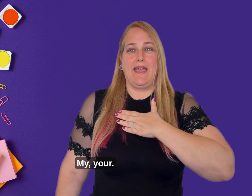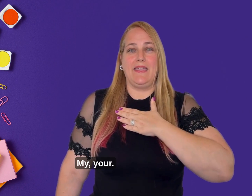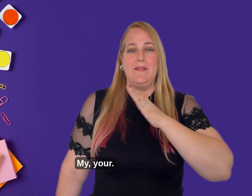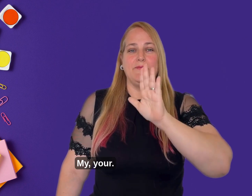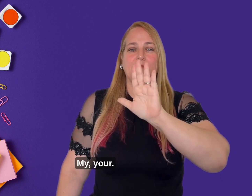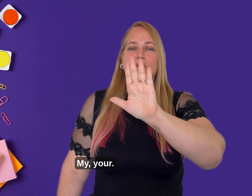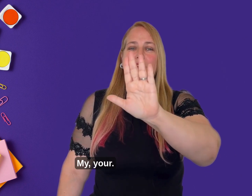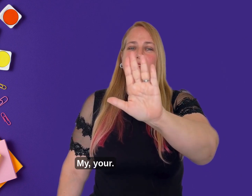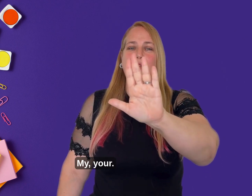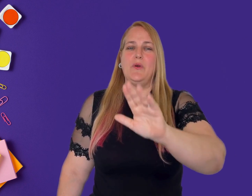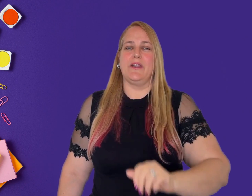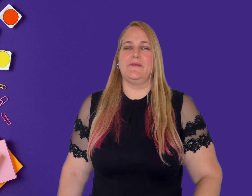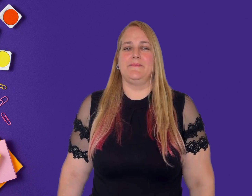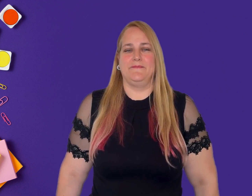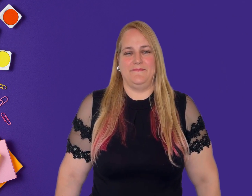My, your.